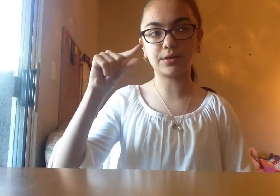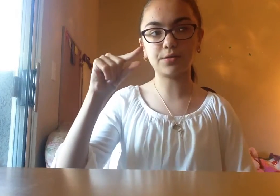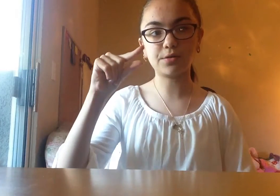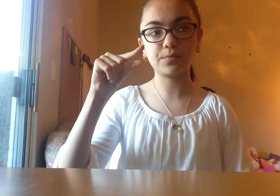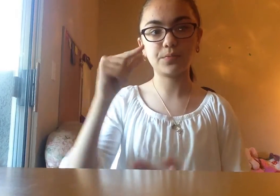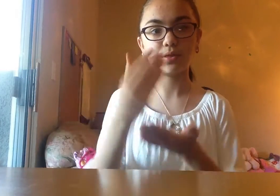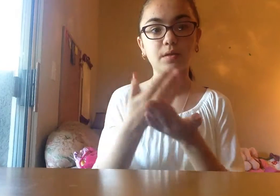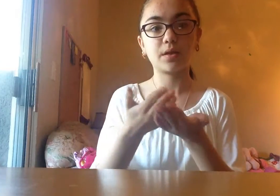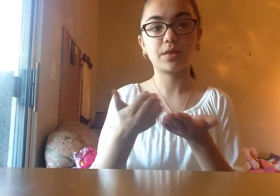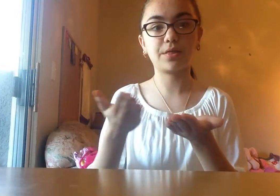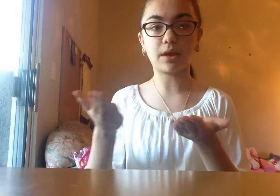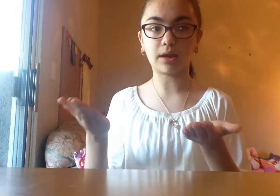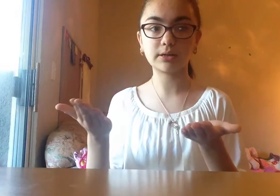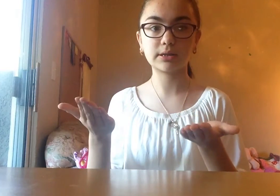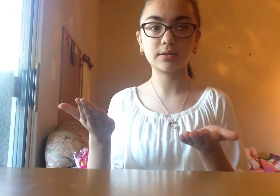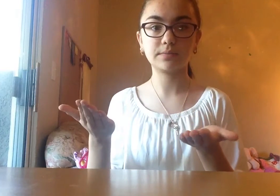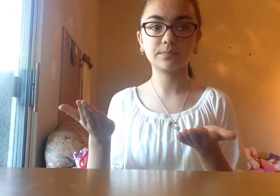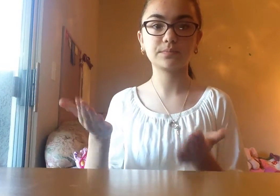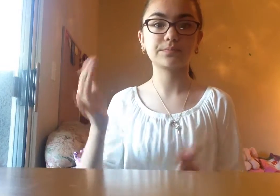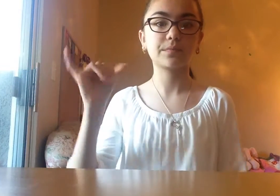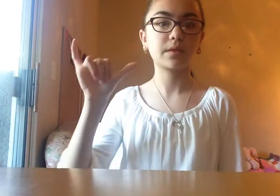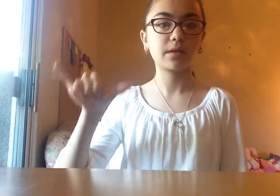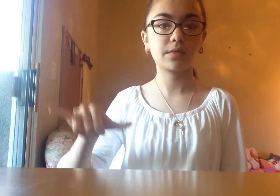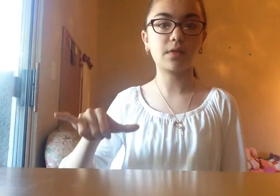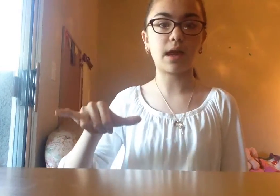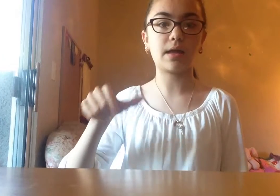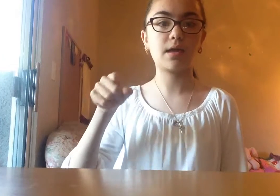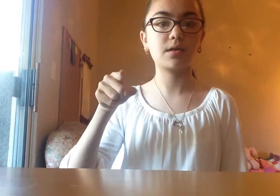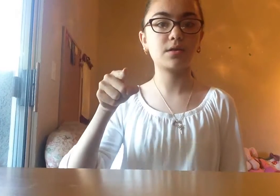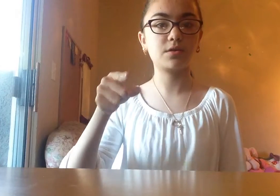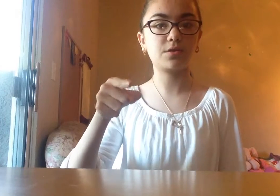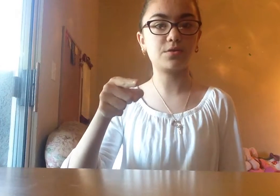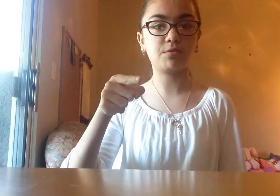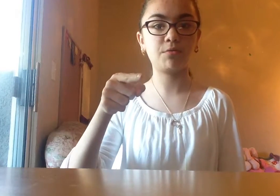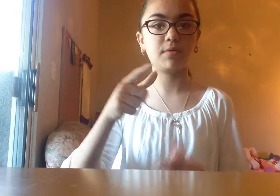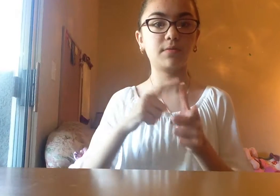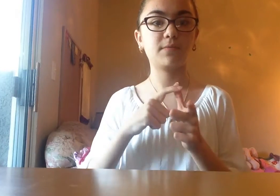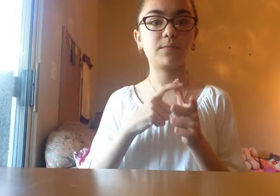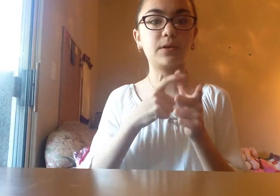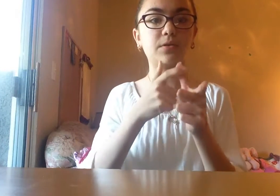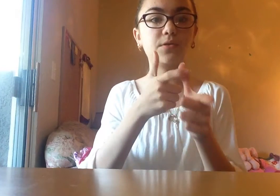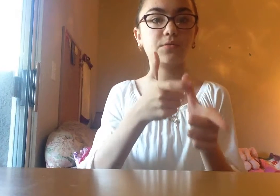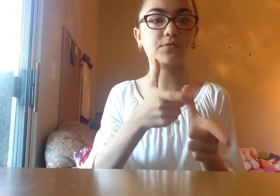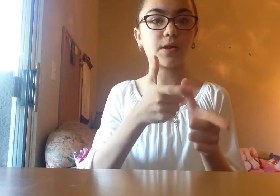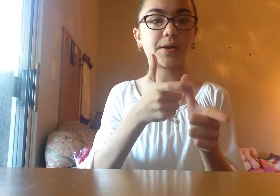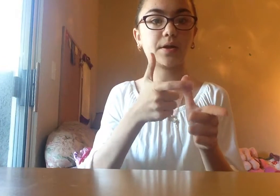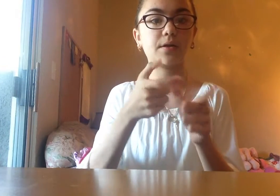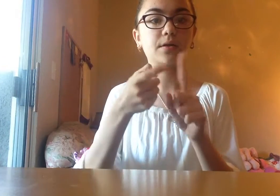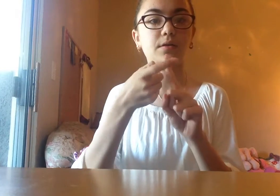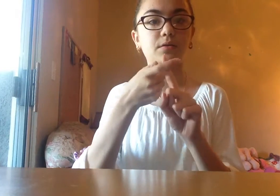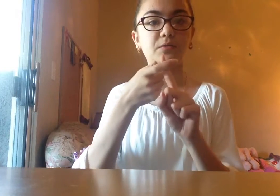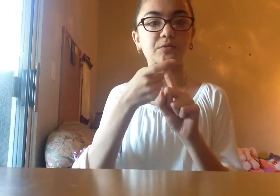little things that you've been running